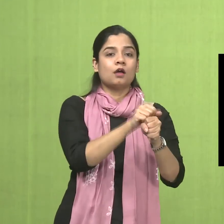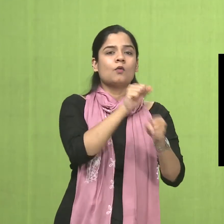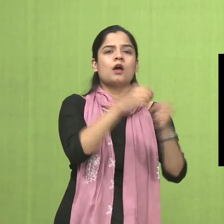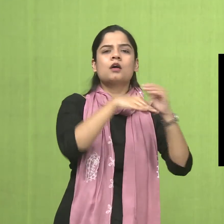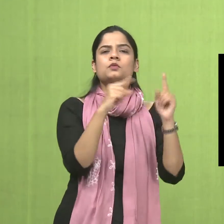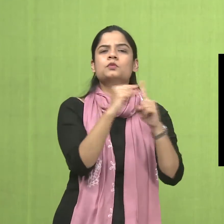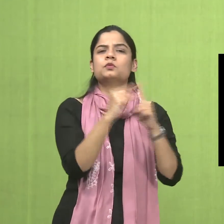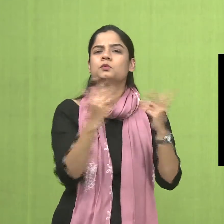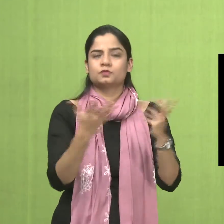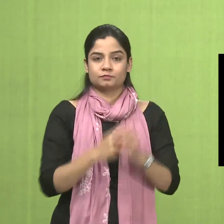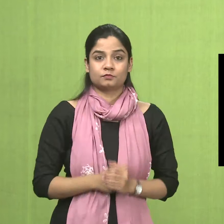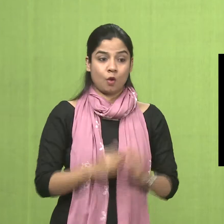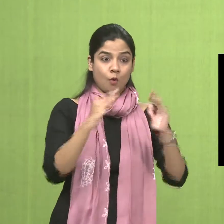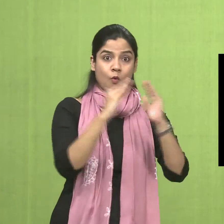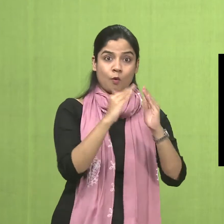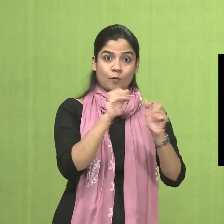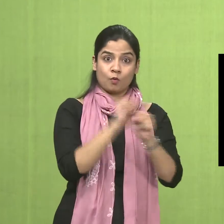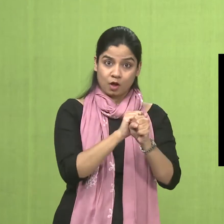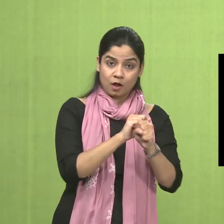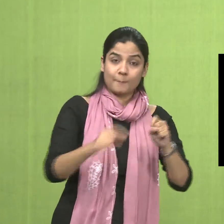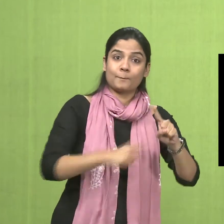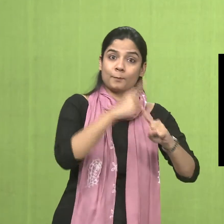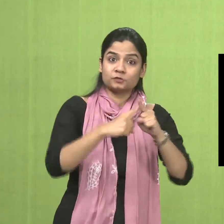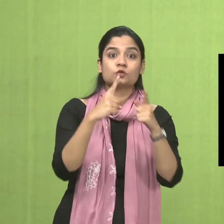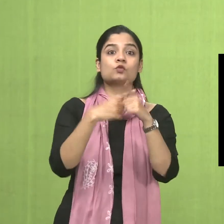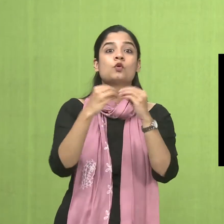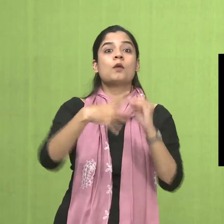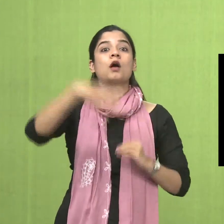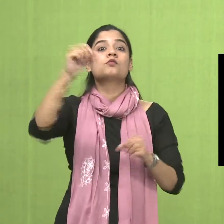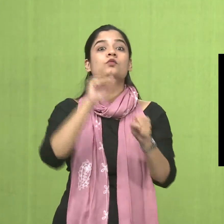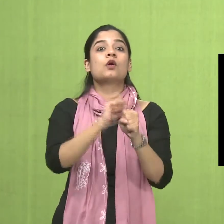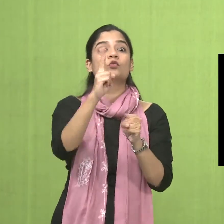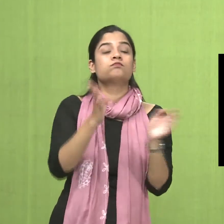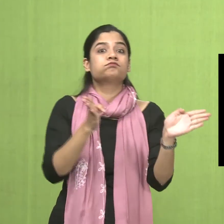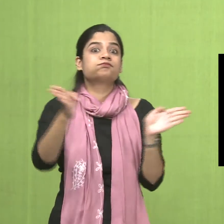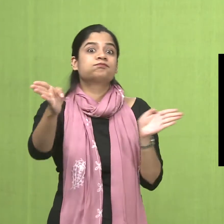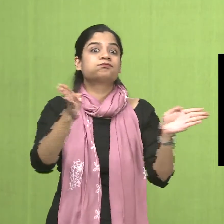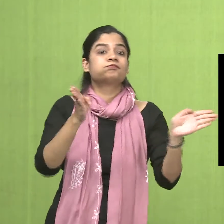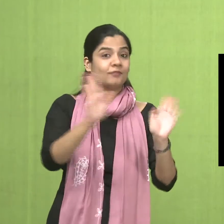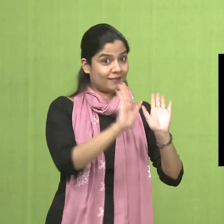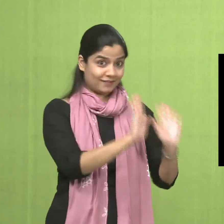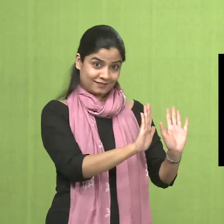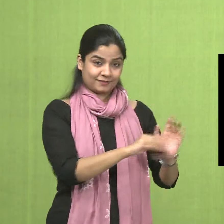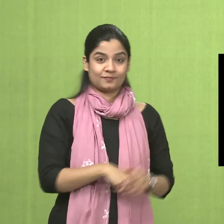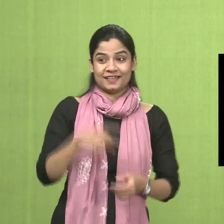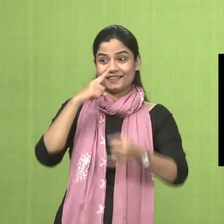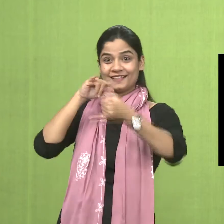Radha works both at home and also has a job outside. So, she has been managing